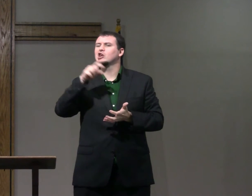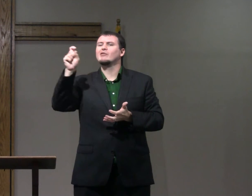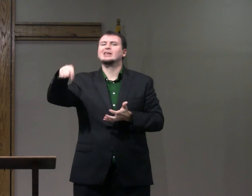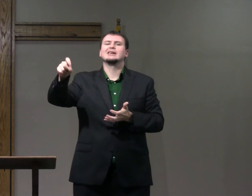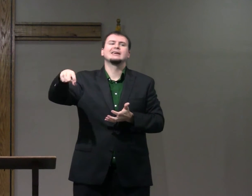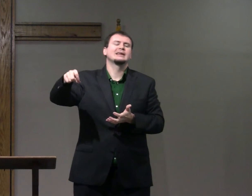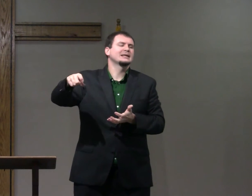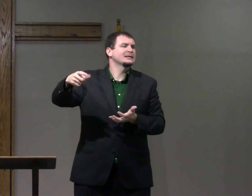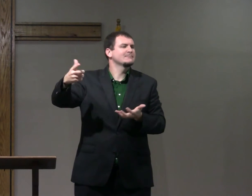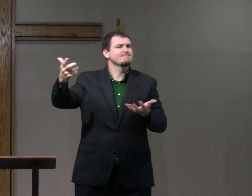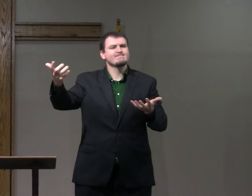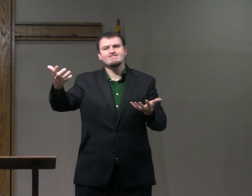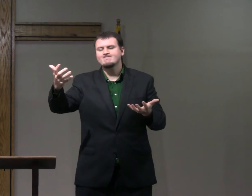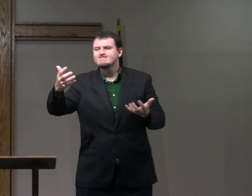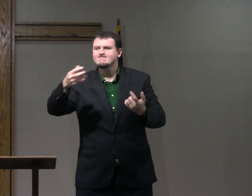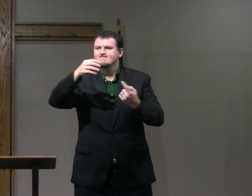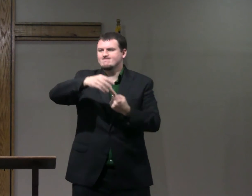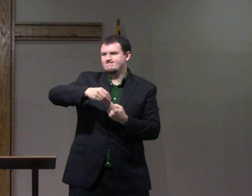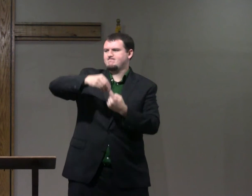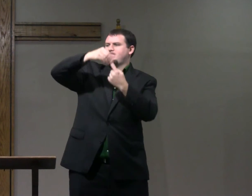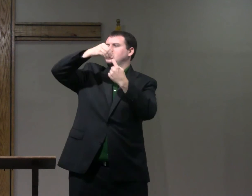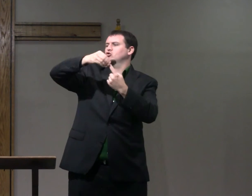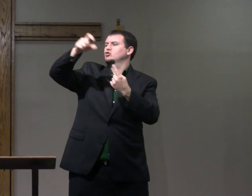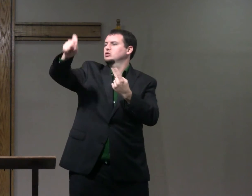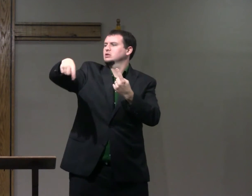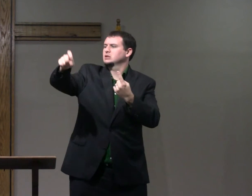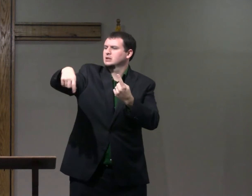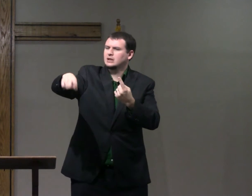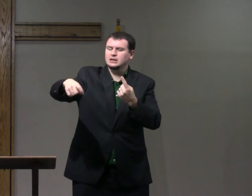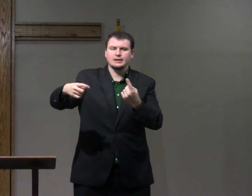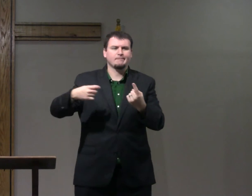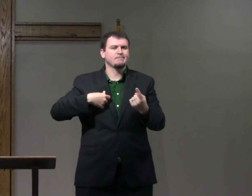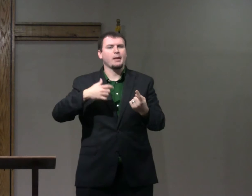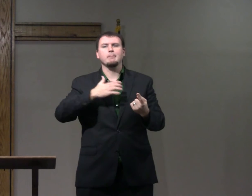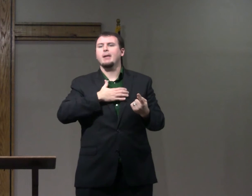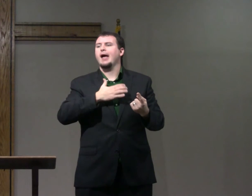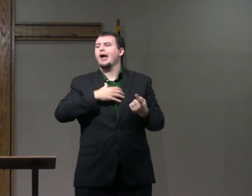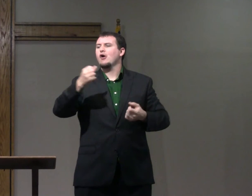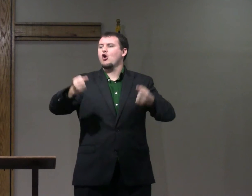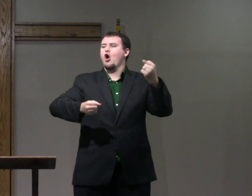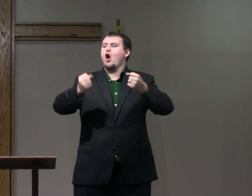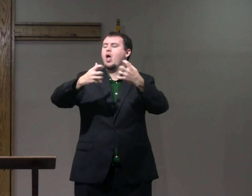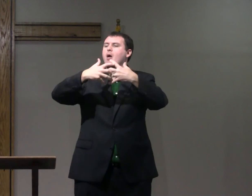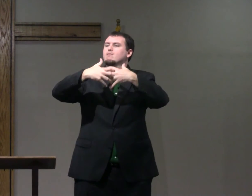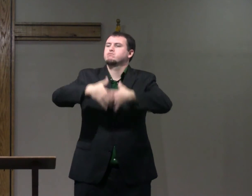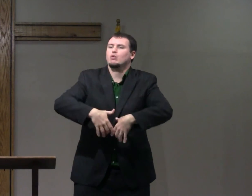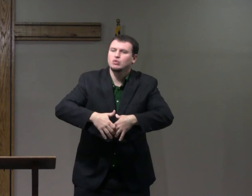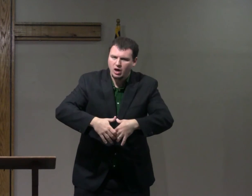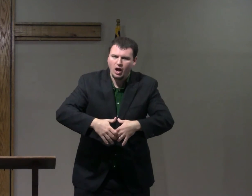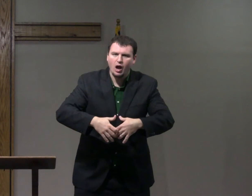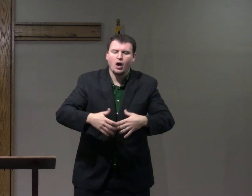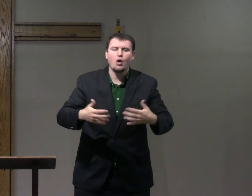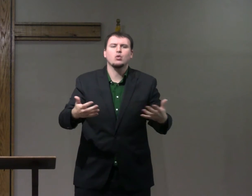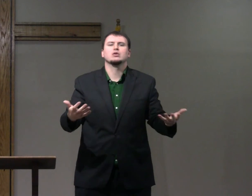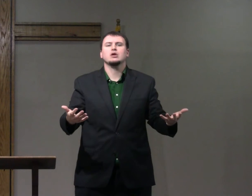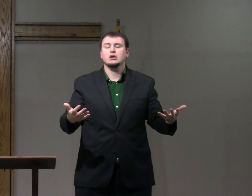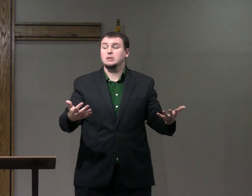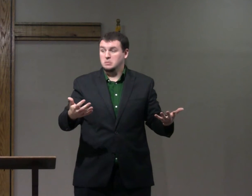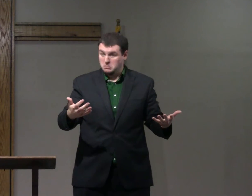A fund. And if a missionary says, oh, I have a special need. Maybe their car broke down